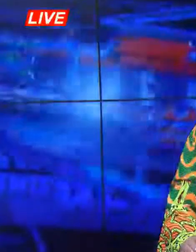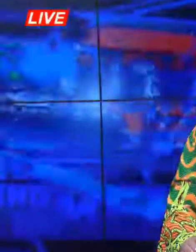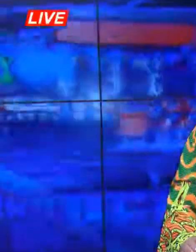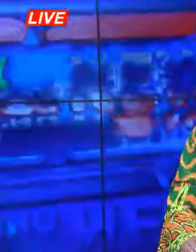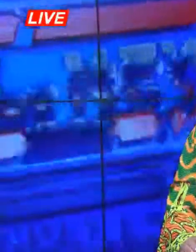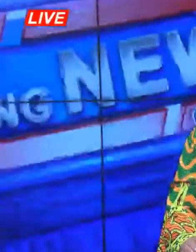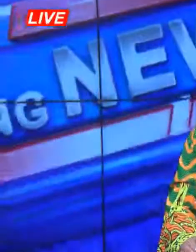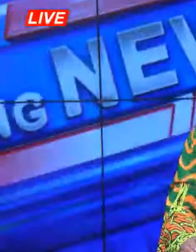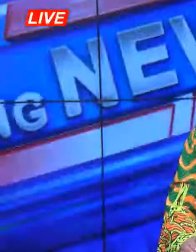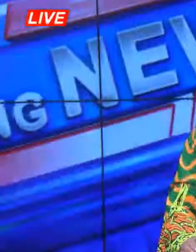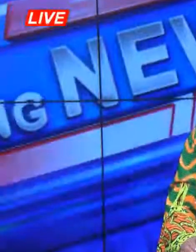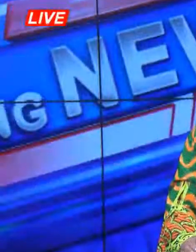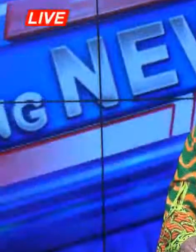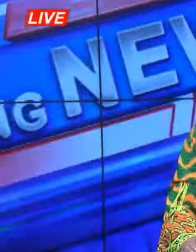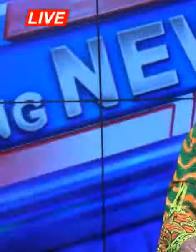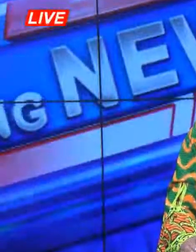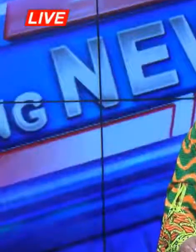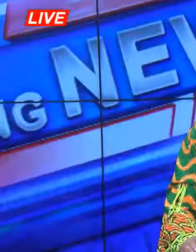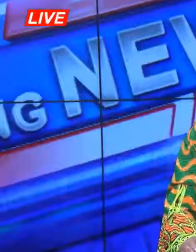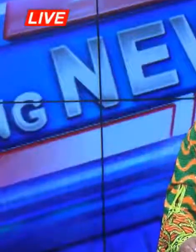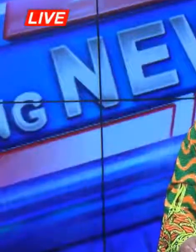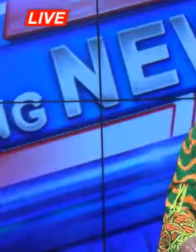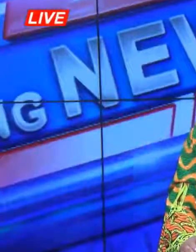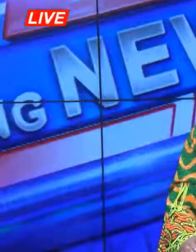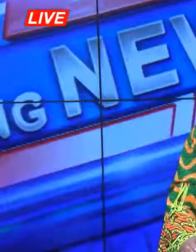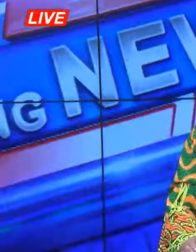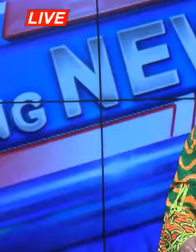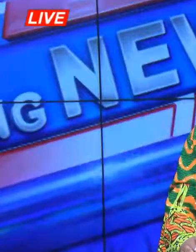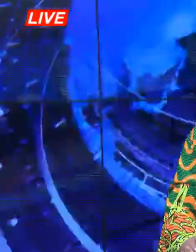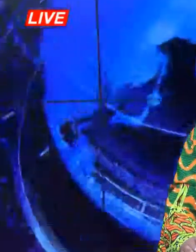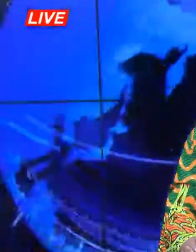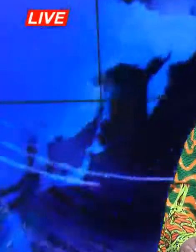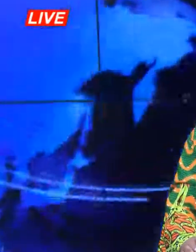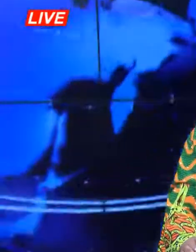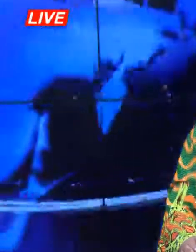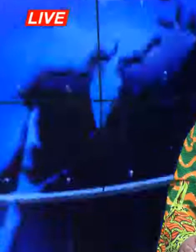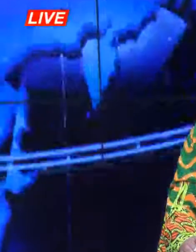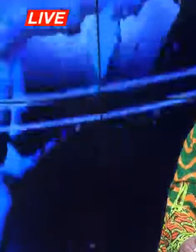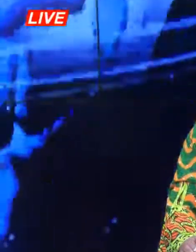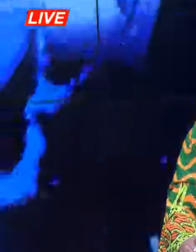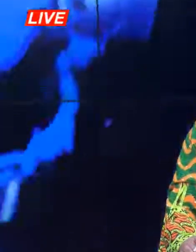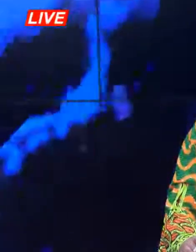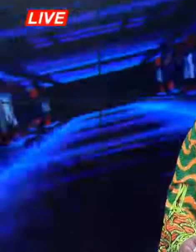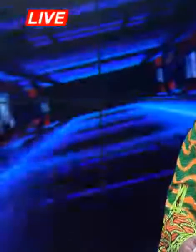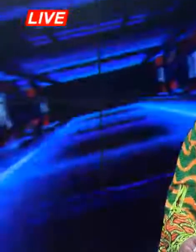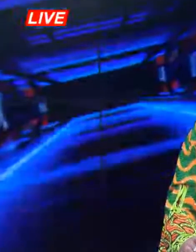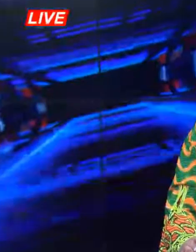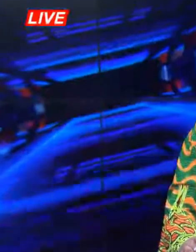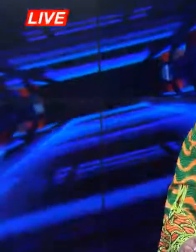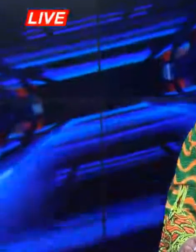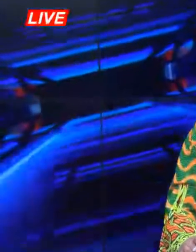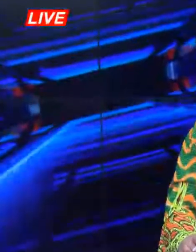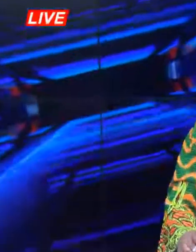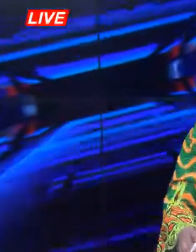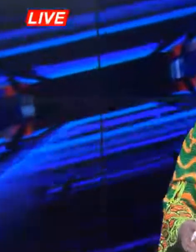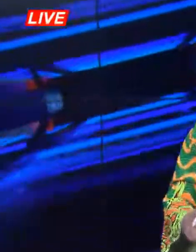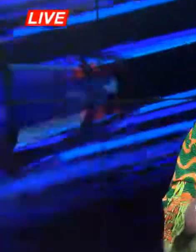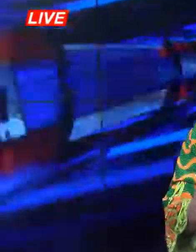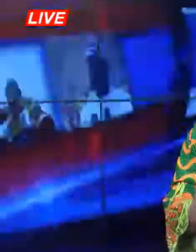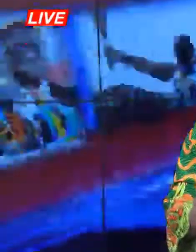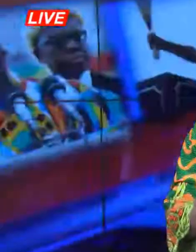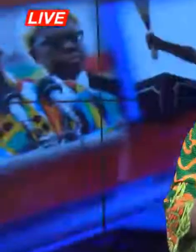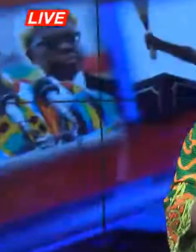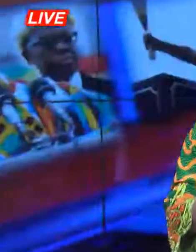Iti bia emu nipa ye enum na sa subcommittee dwumadi ode ehye onsa ene se suku sa hodo wa Ghana fa na nyina no wo monfo